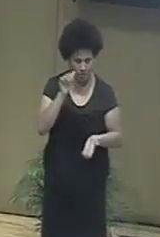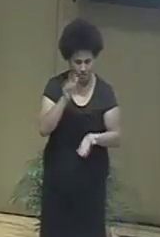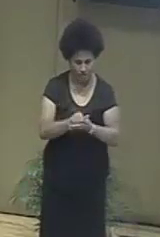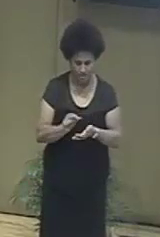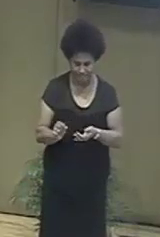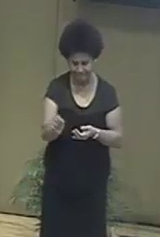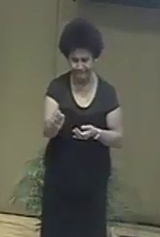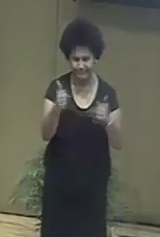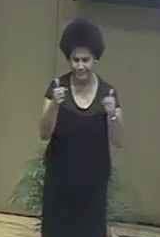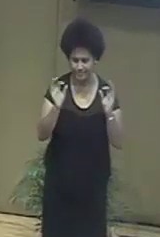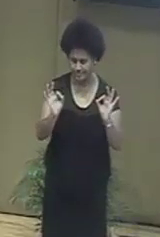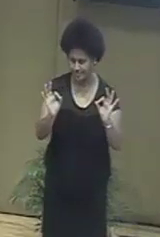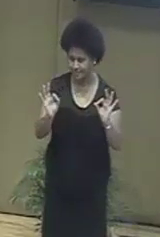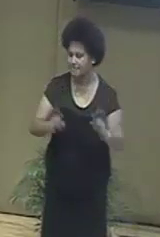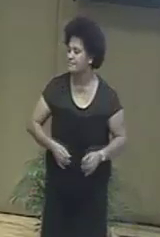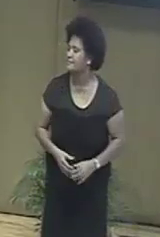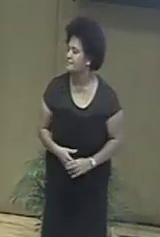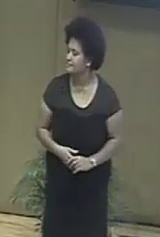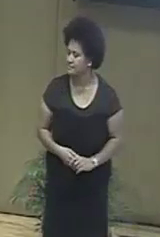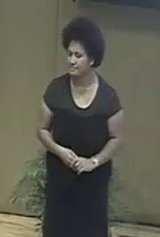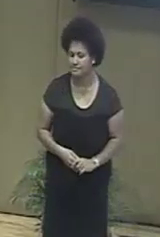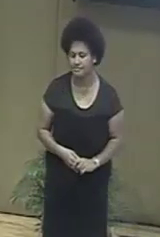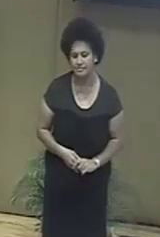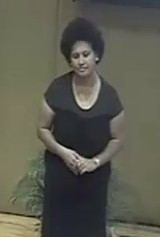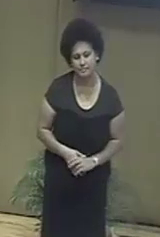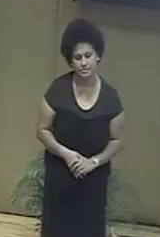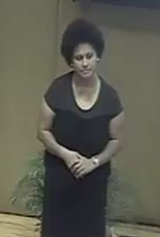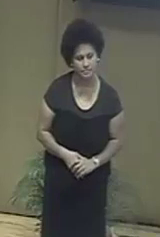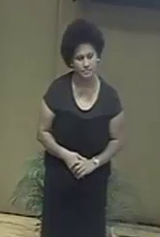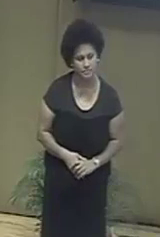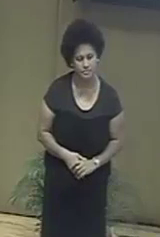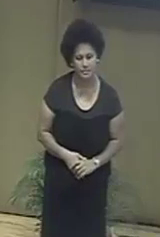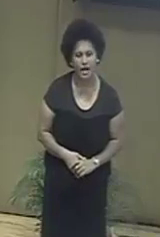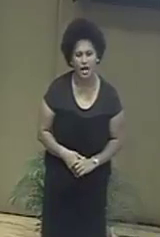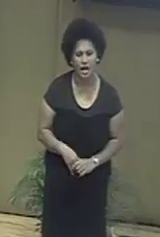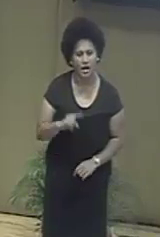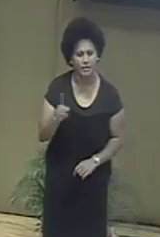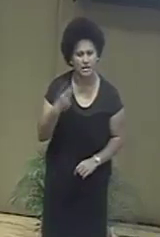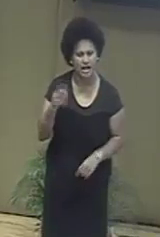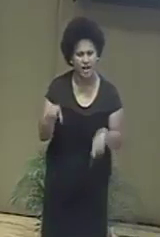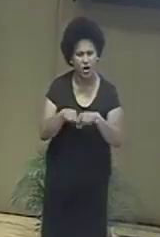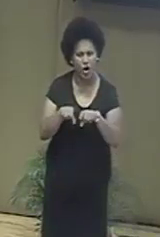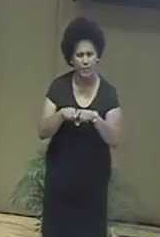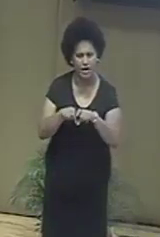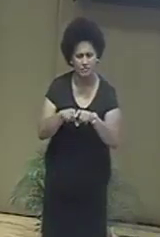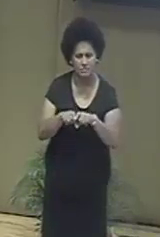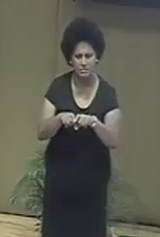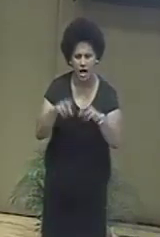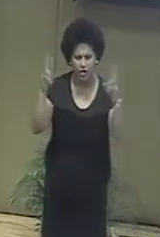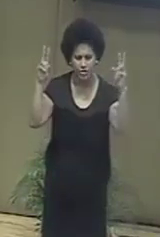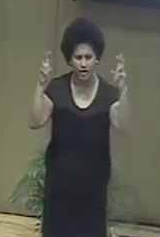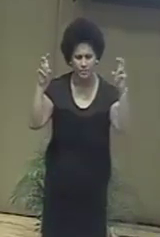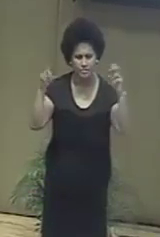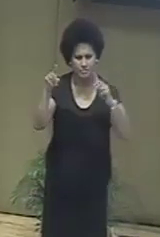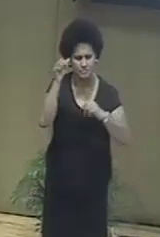track. Very much so. I think there's a common theme though. Can anybody tell me what the